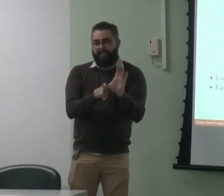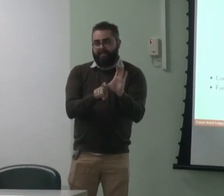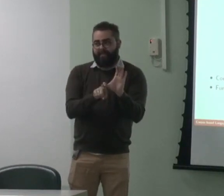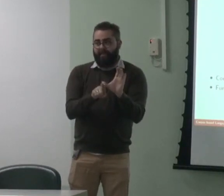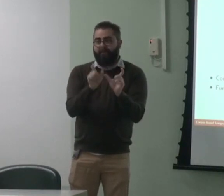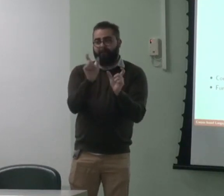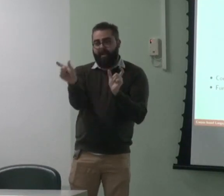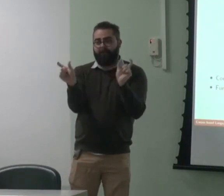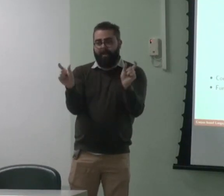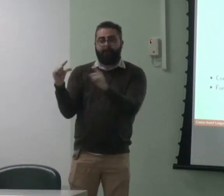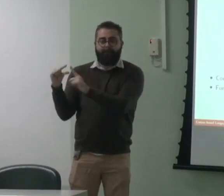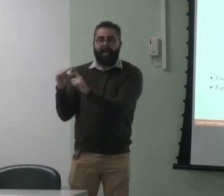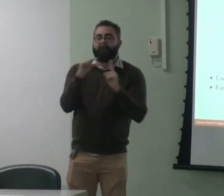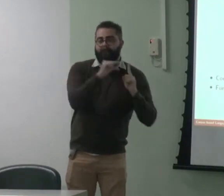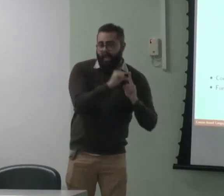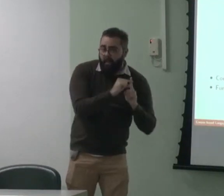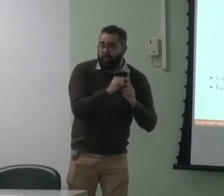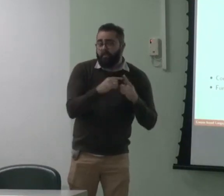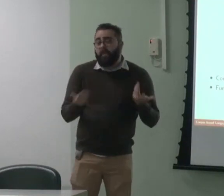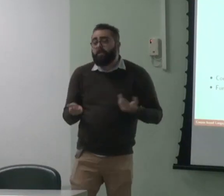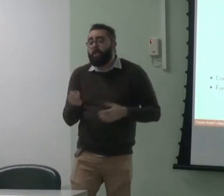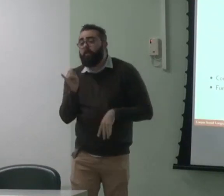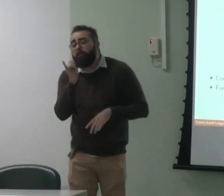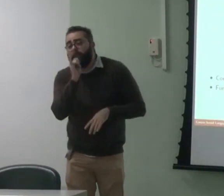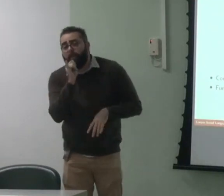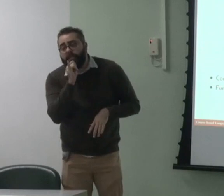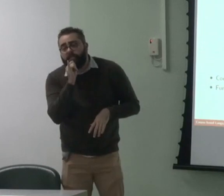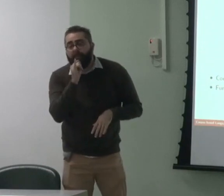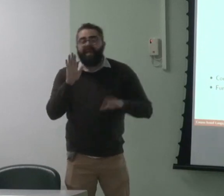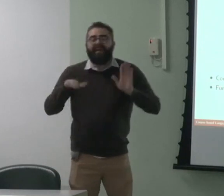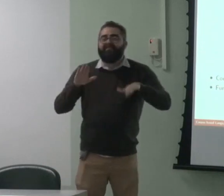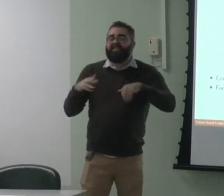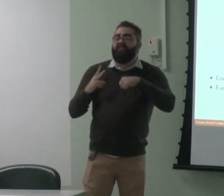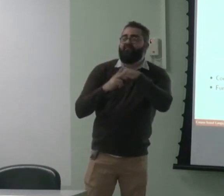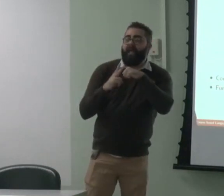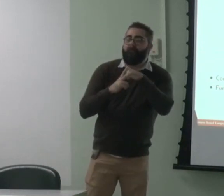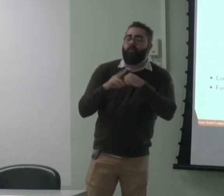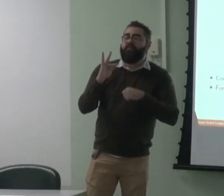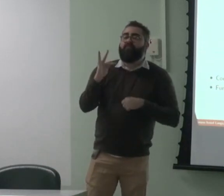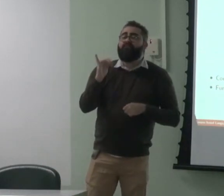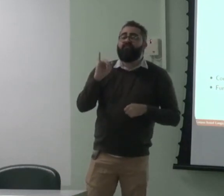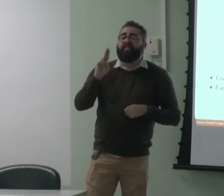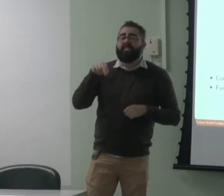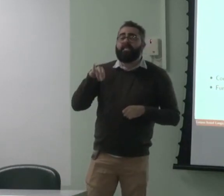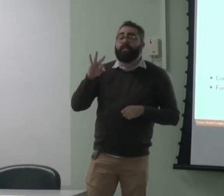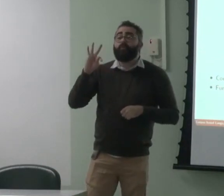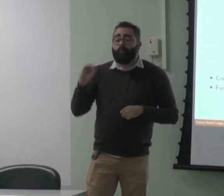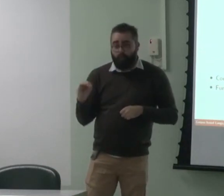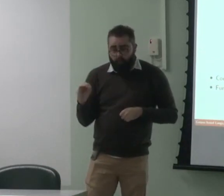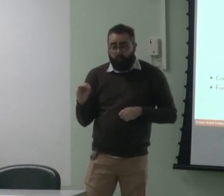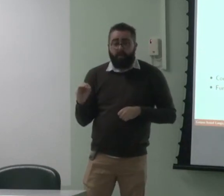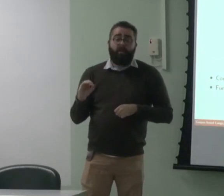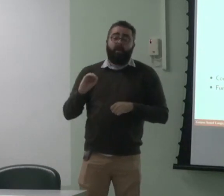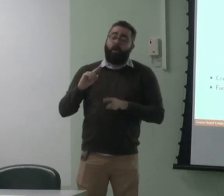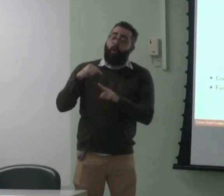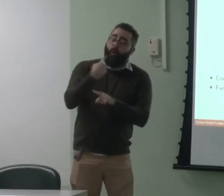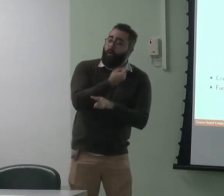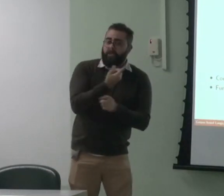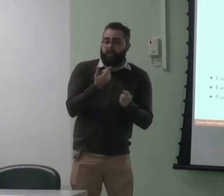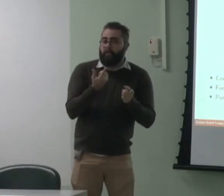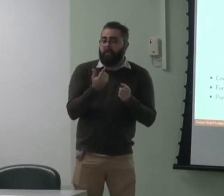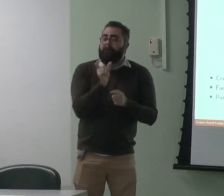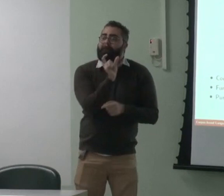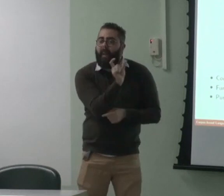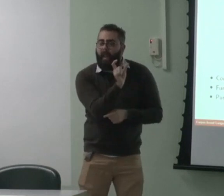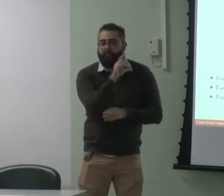because then sometimes, for instance, like finite verb might be auxiliary and will be down in the tree.